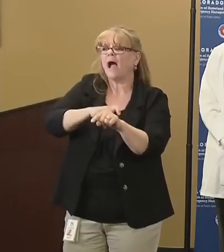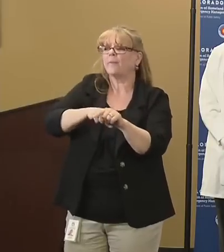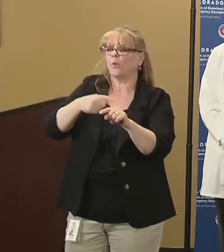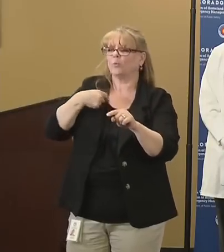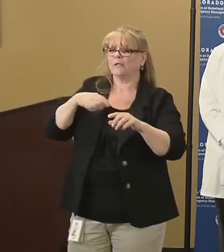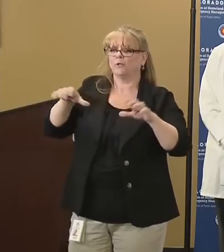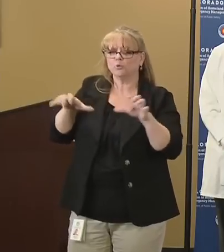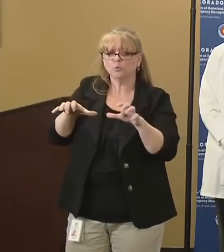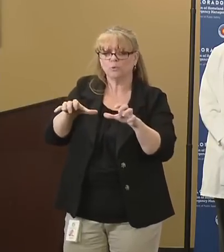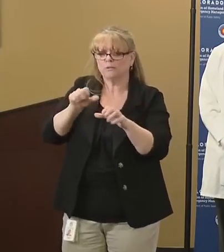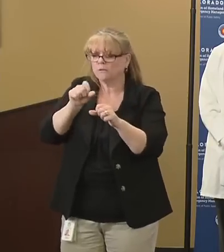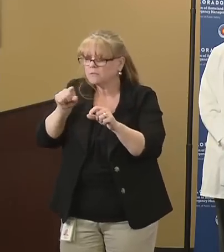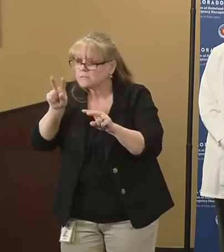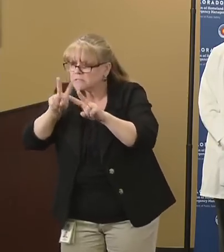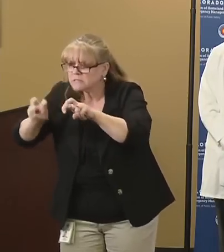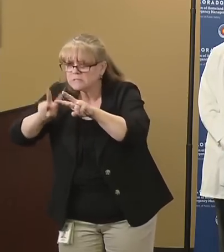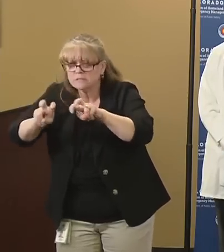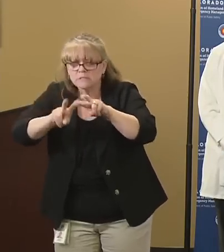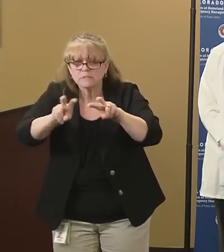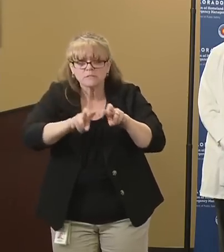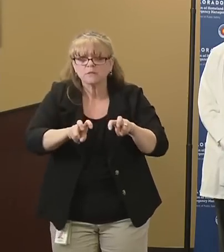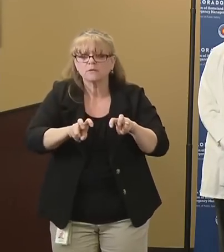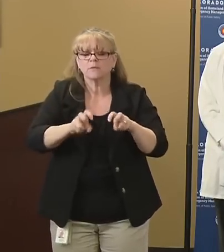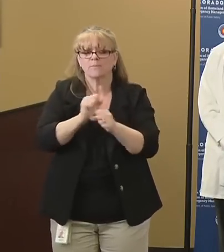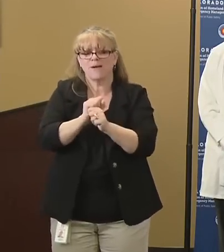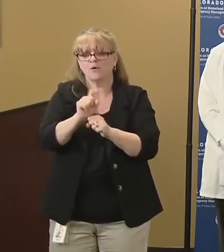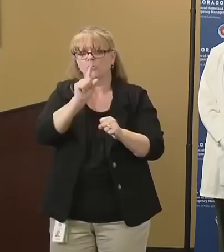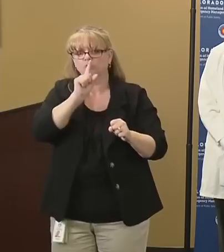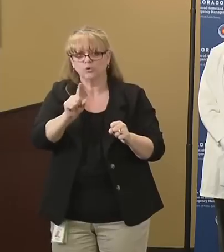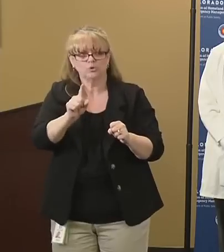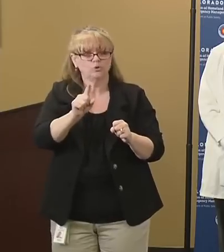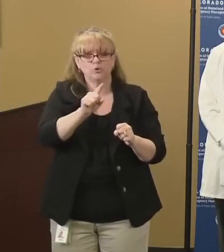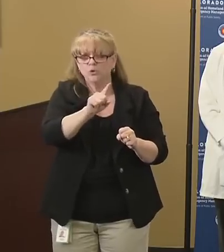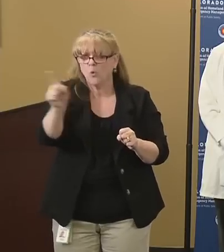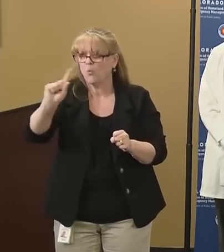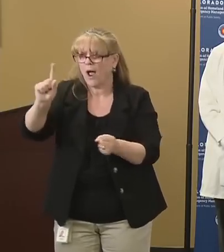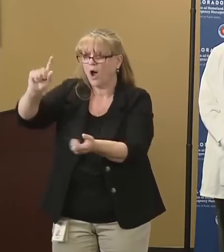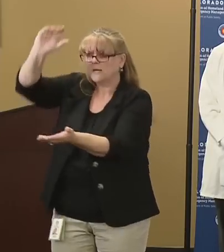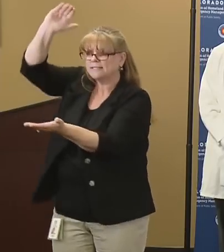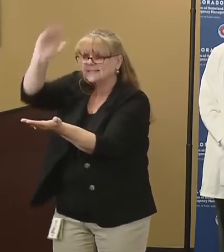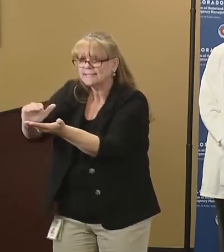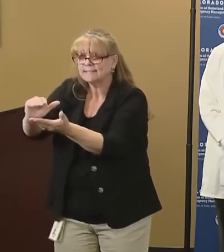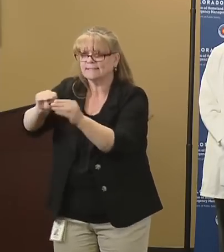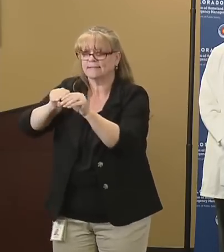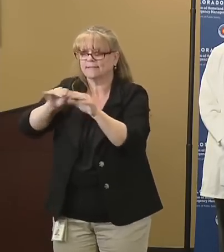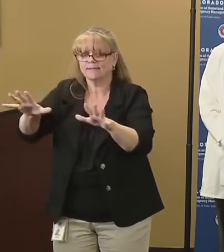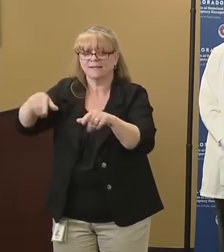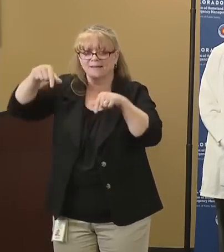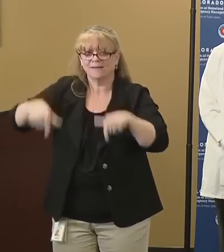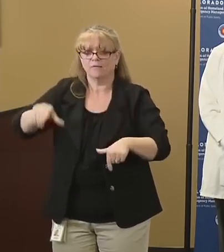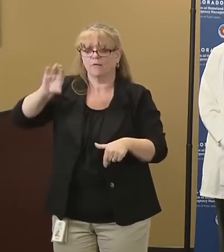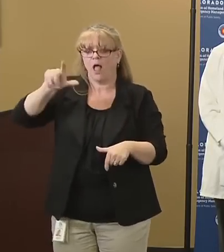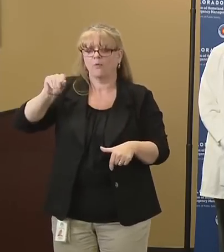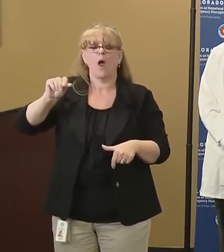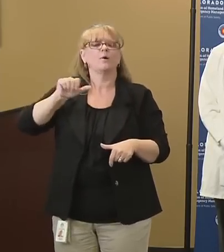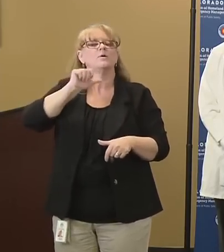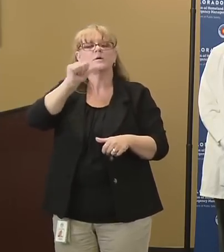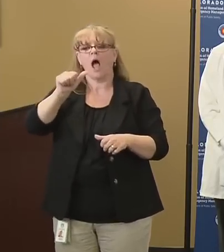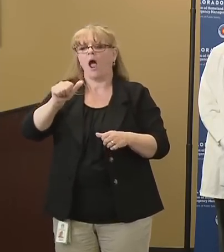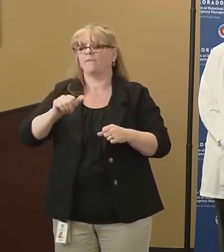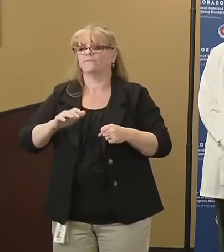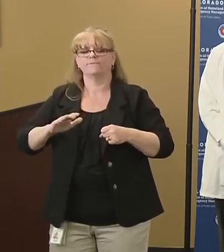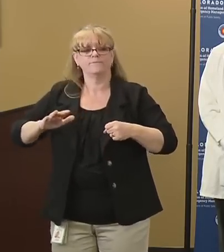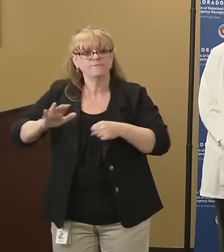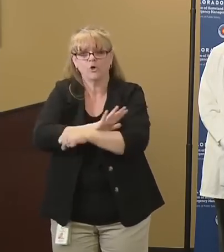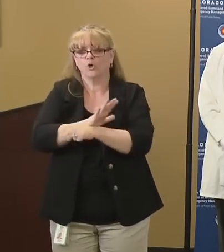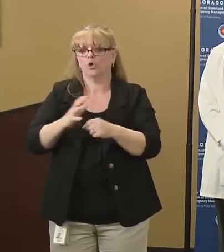bold actions necessary to prevent our state from having an outright public health crisis as is occurring in other